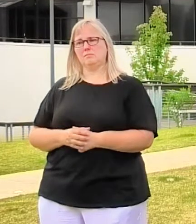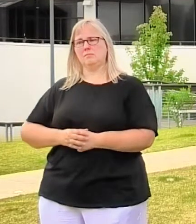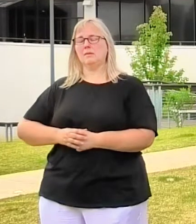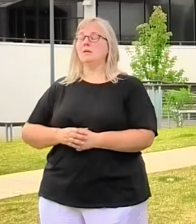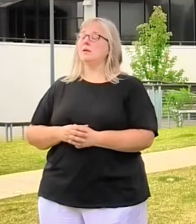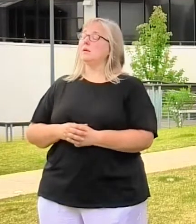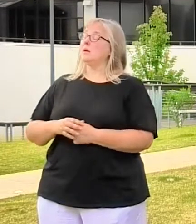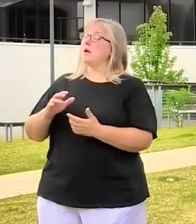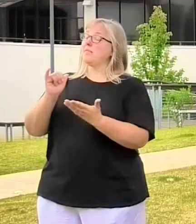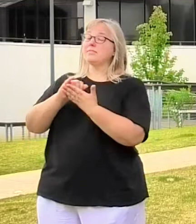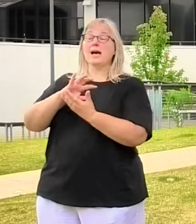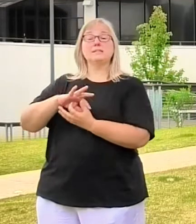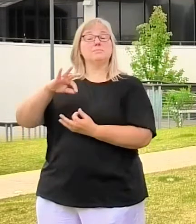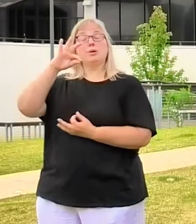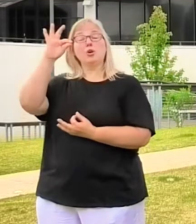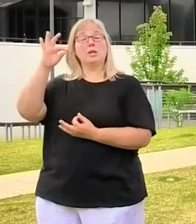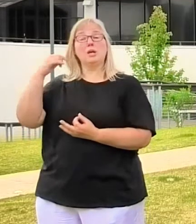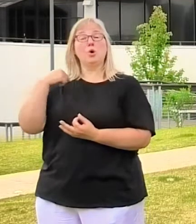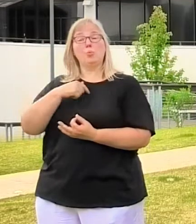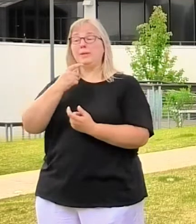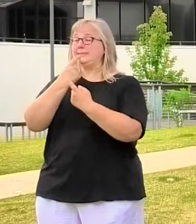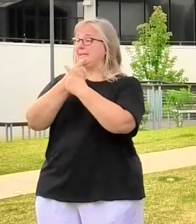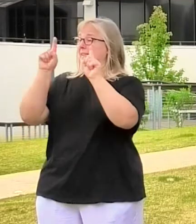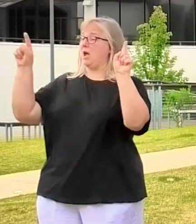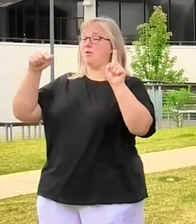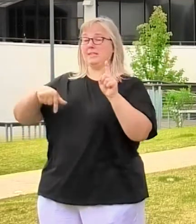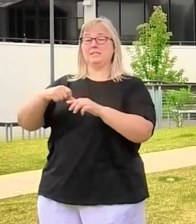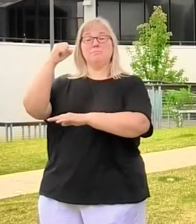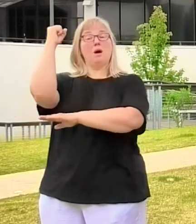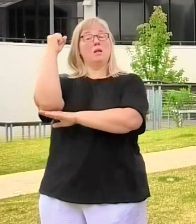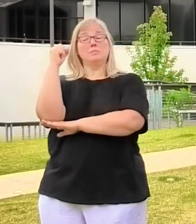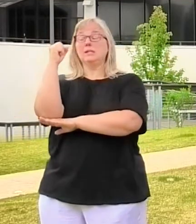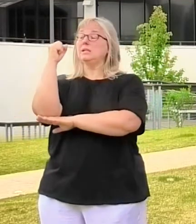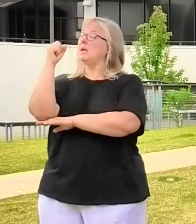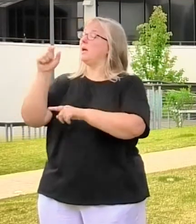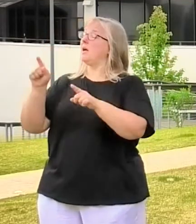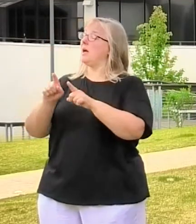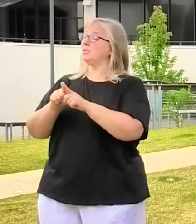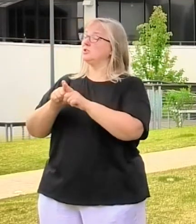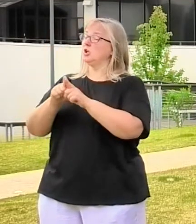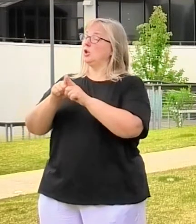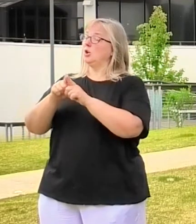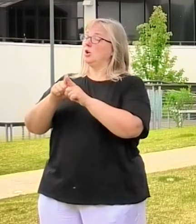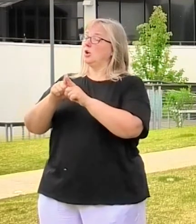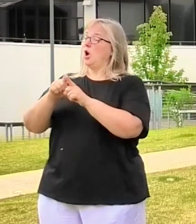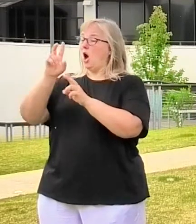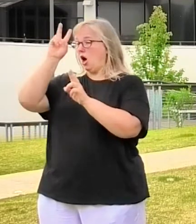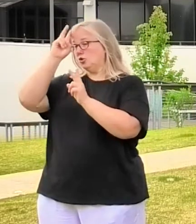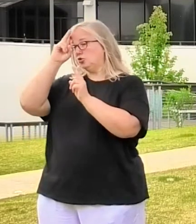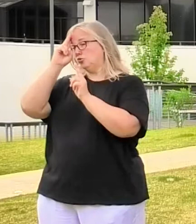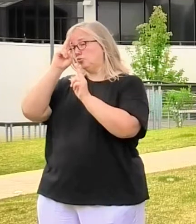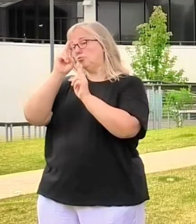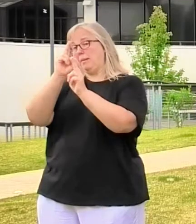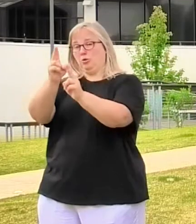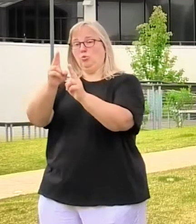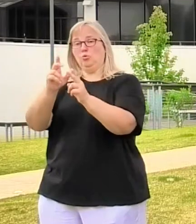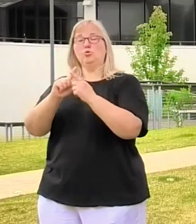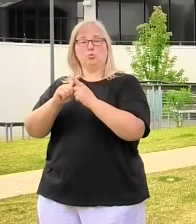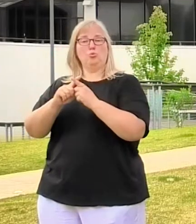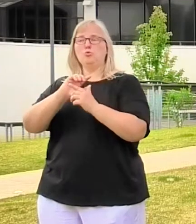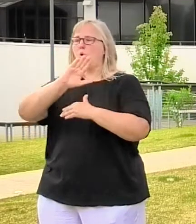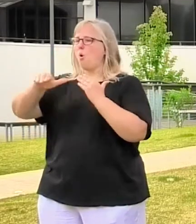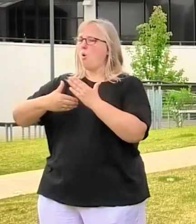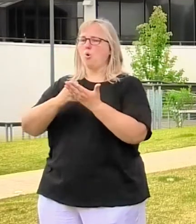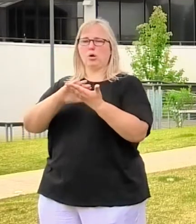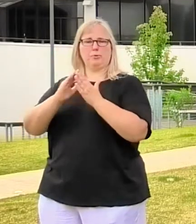It is in that spirit we declare this monument as a tribute to the entire community. So to